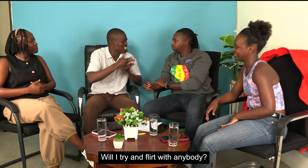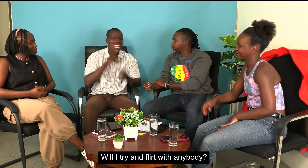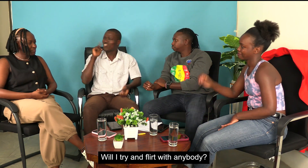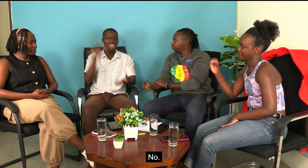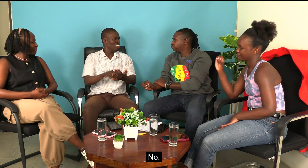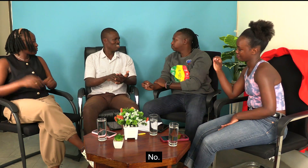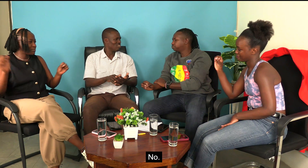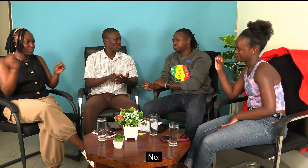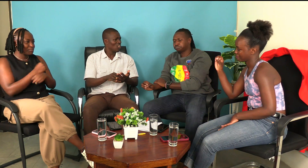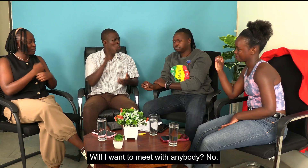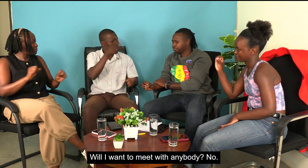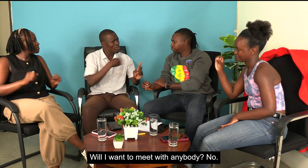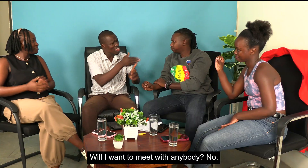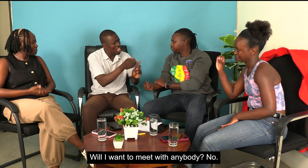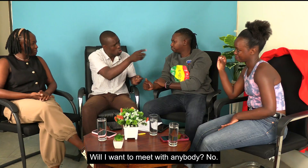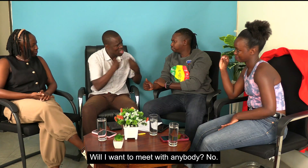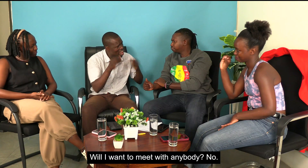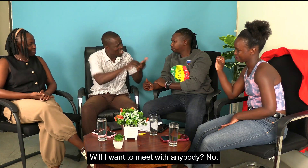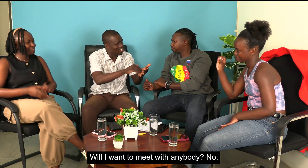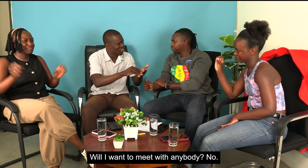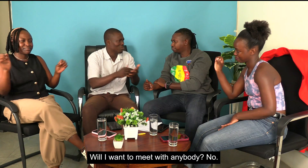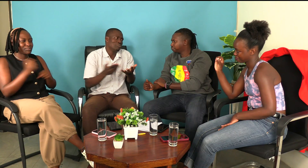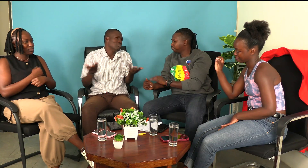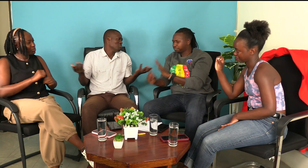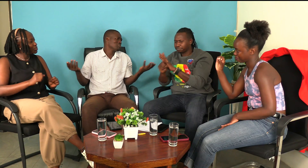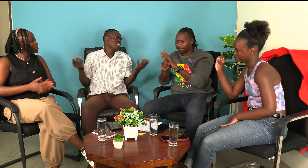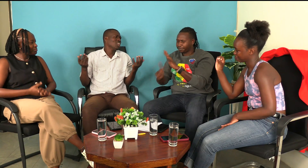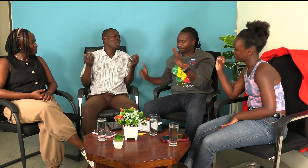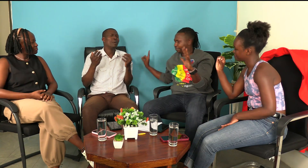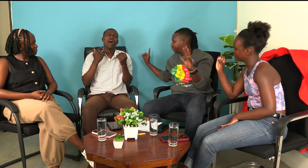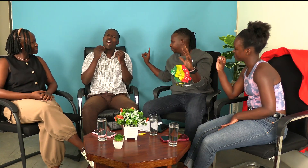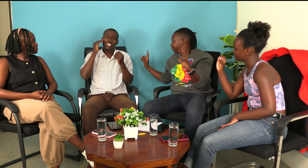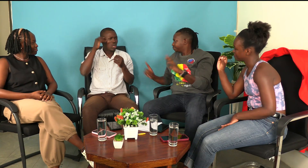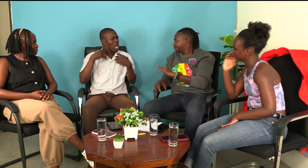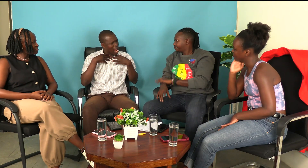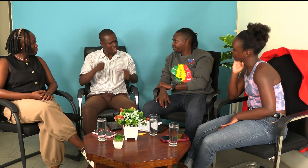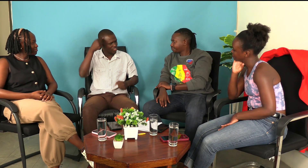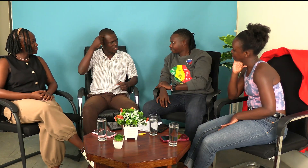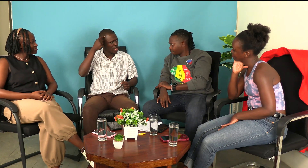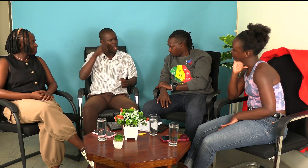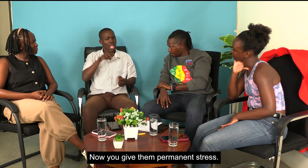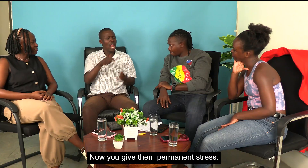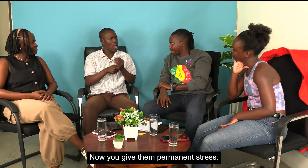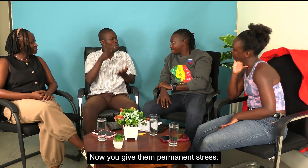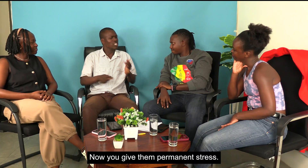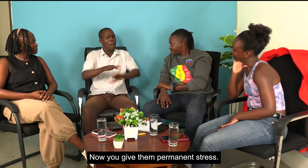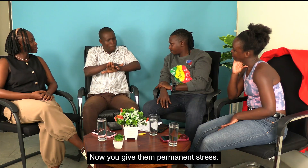I have AIDS, I cannot interact with the deaf people again. Yeah. I cannot Cannot. even Yeah, lure you or I katia you can't. in the deaf You community. disappear. So that